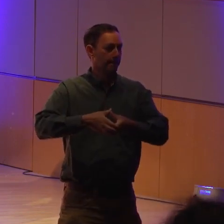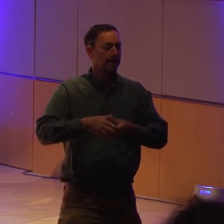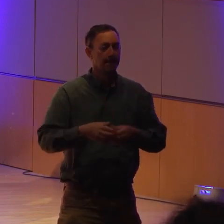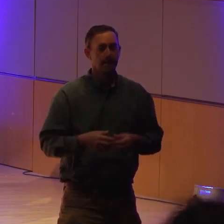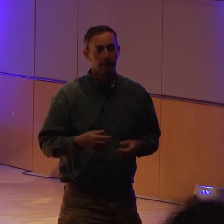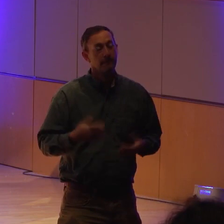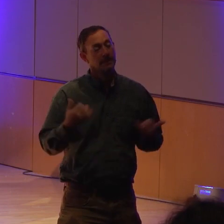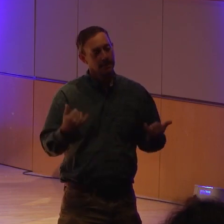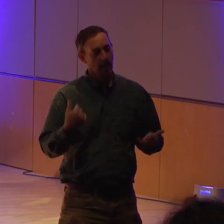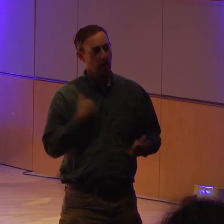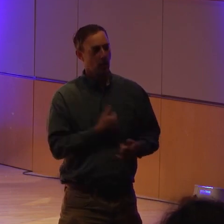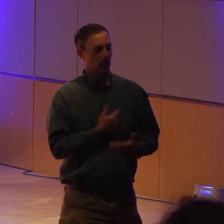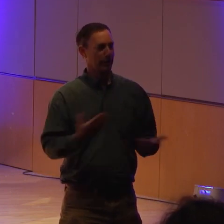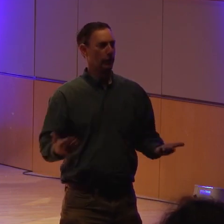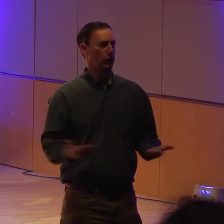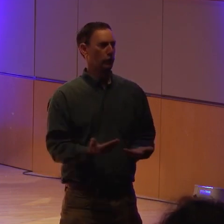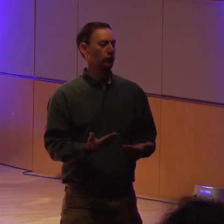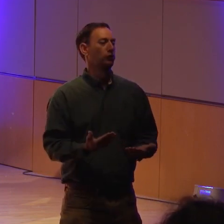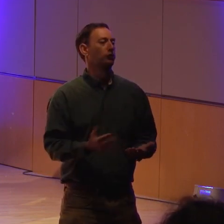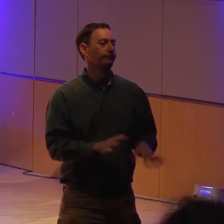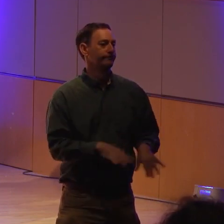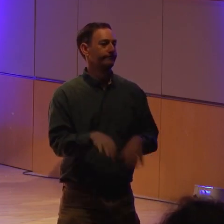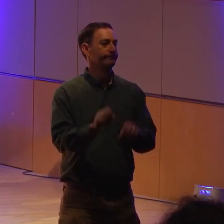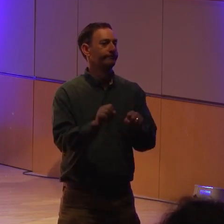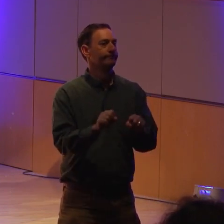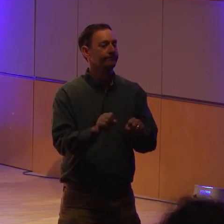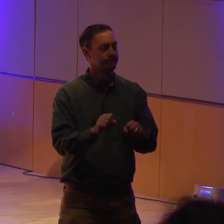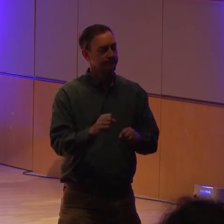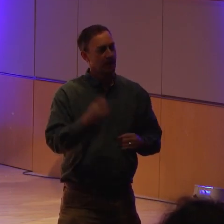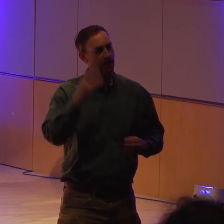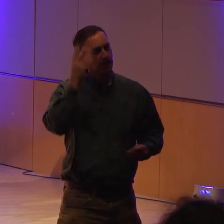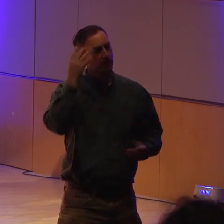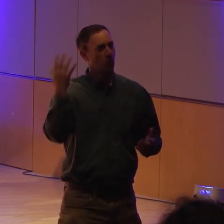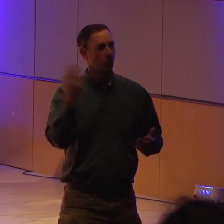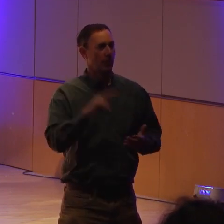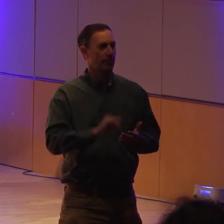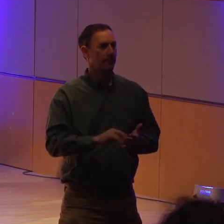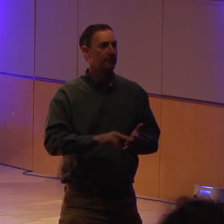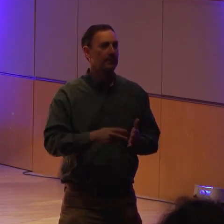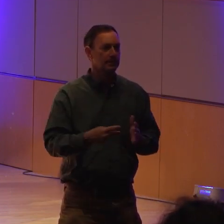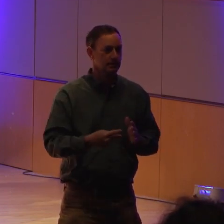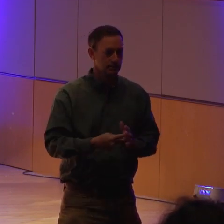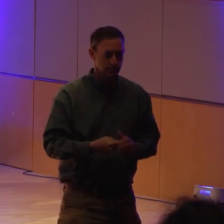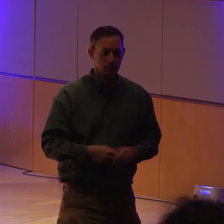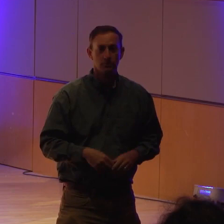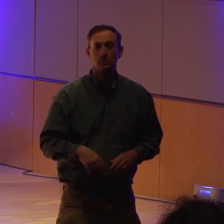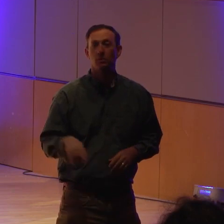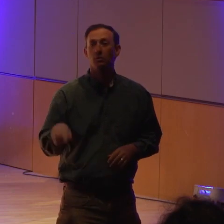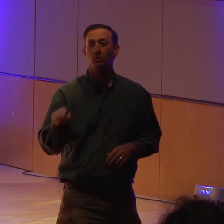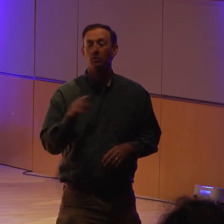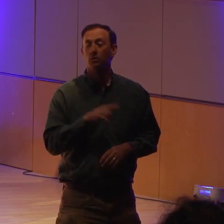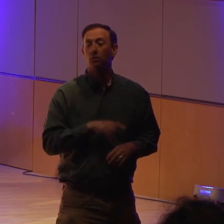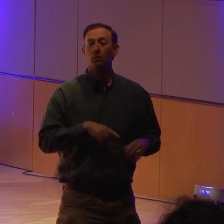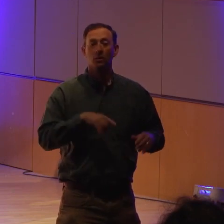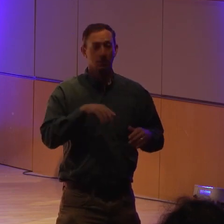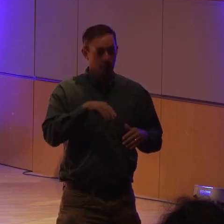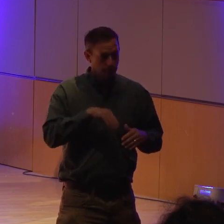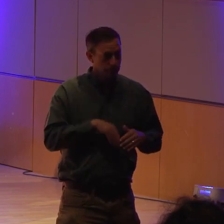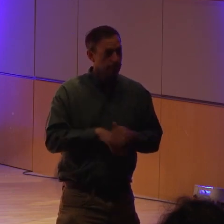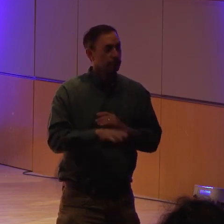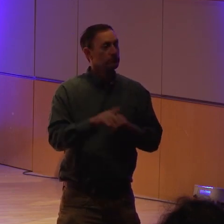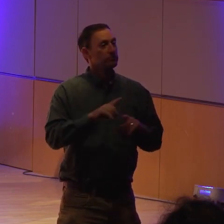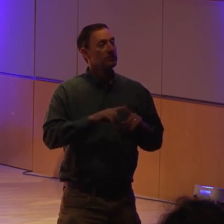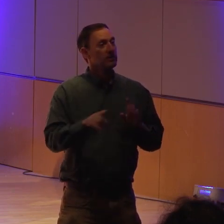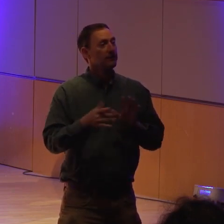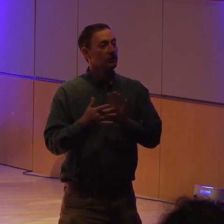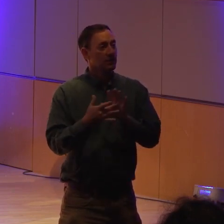And we're here now. And thinking about what that means. So as you enter the galleries, which